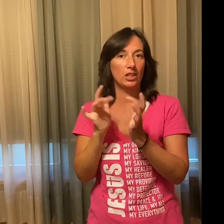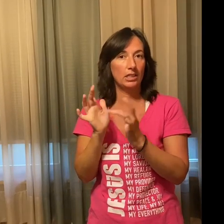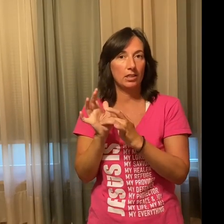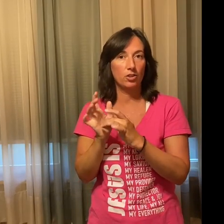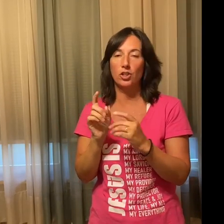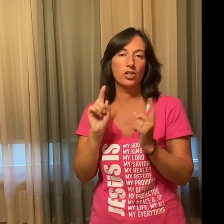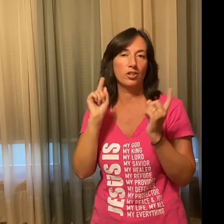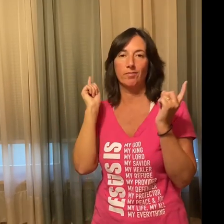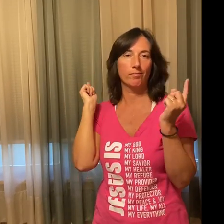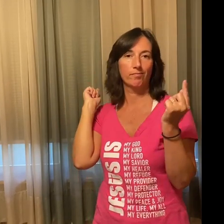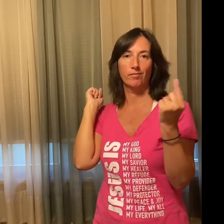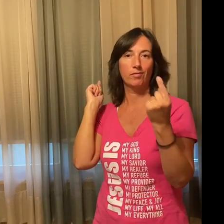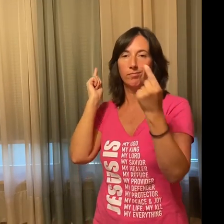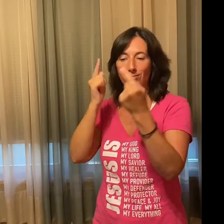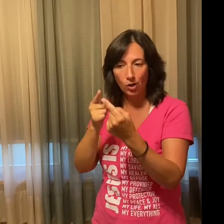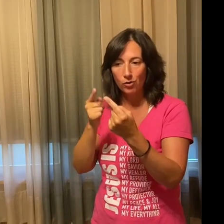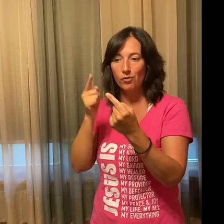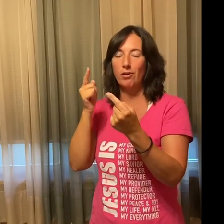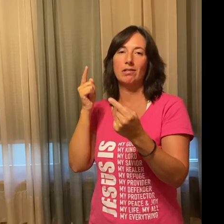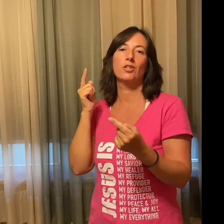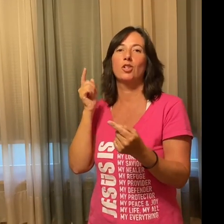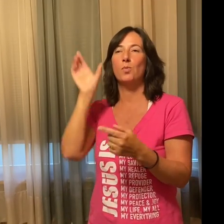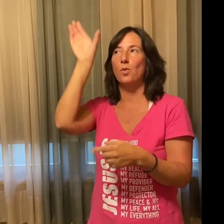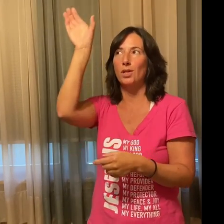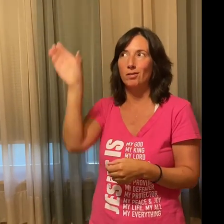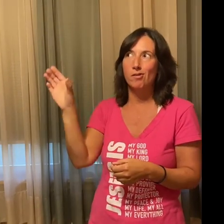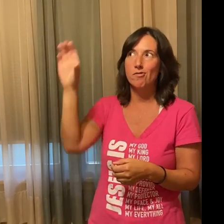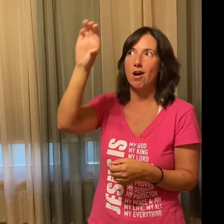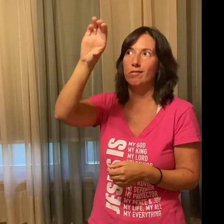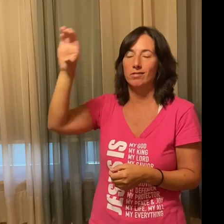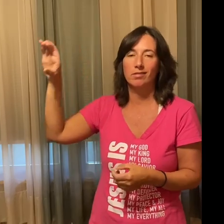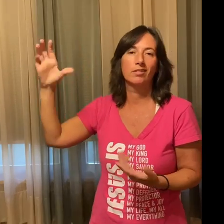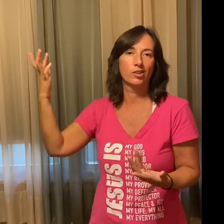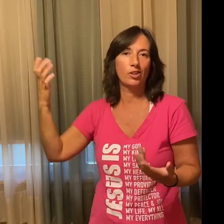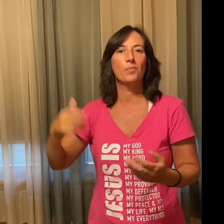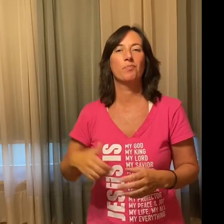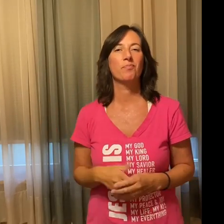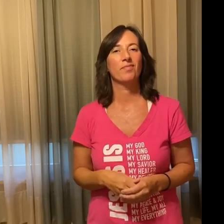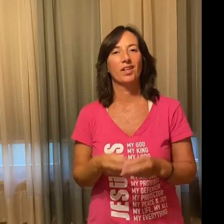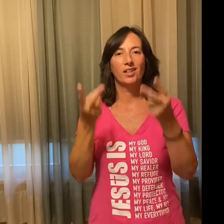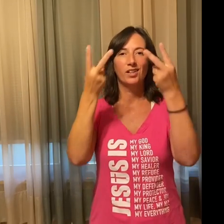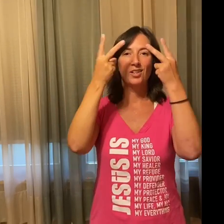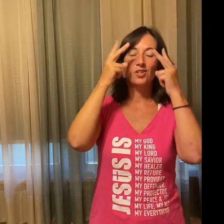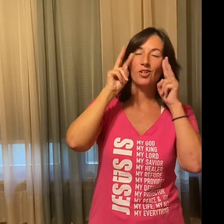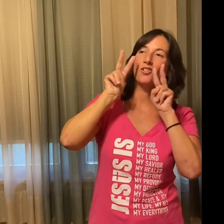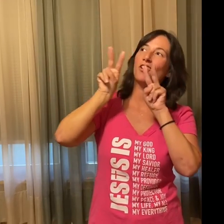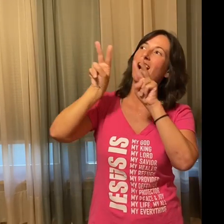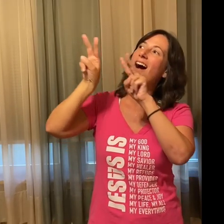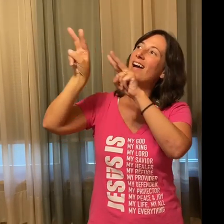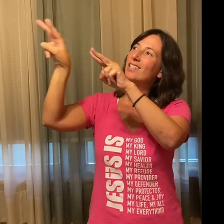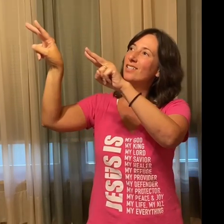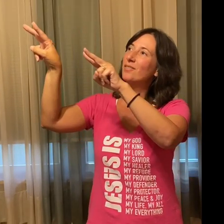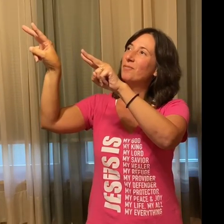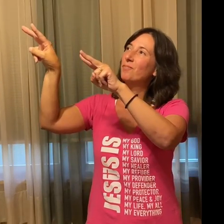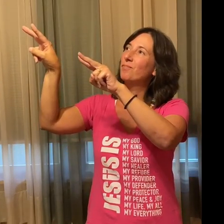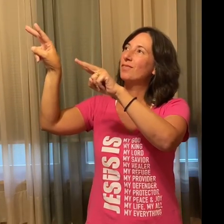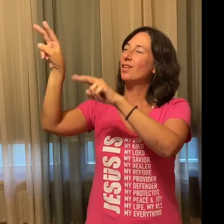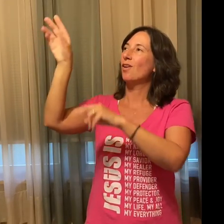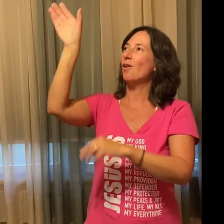say Jesus. You can just go directly to the point, cross. So, turn your